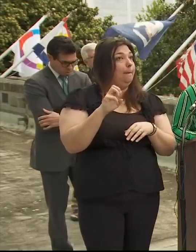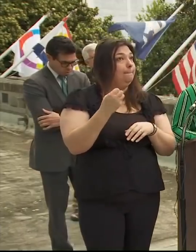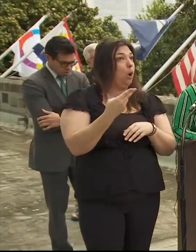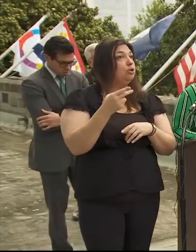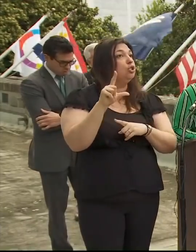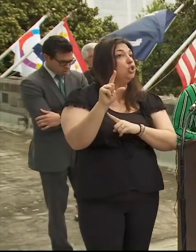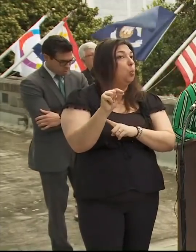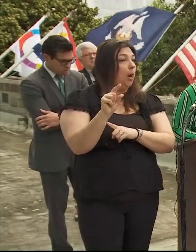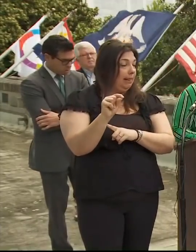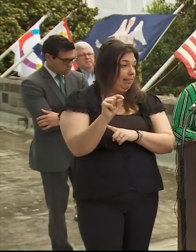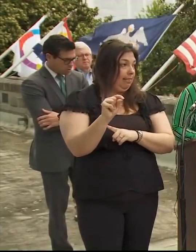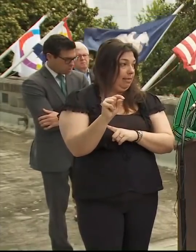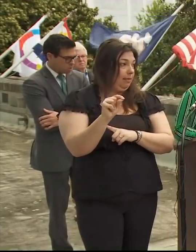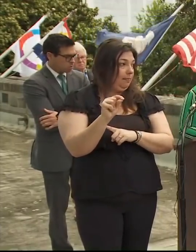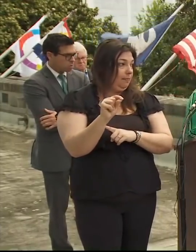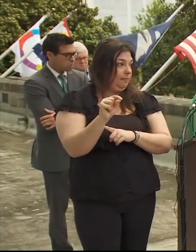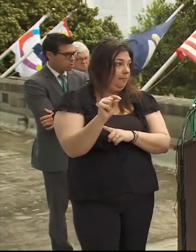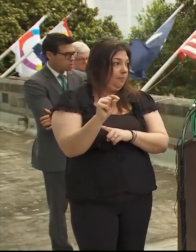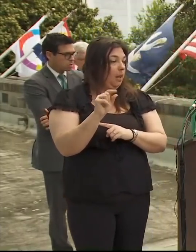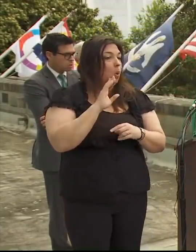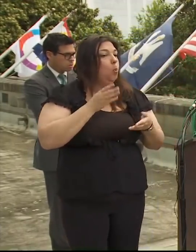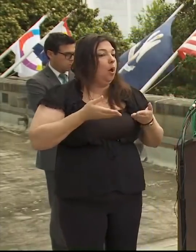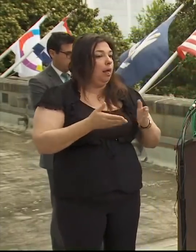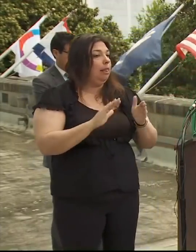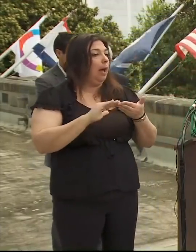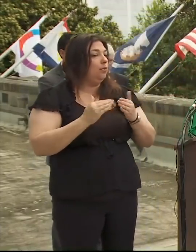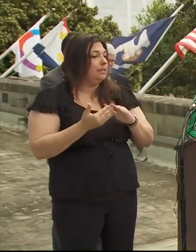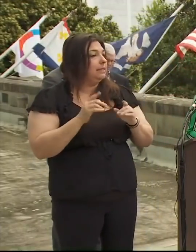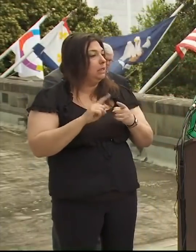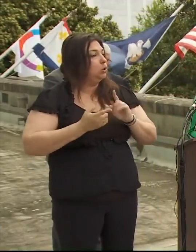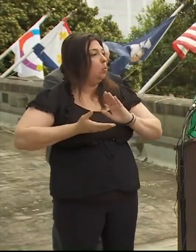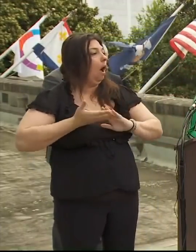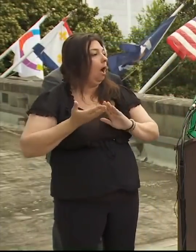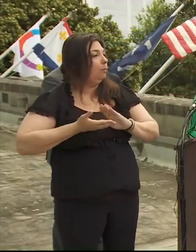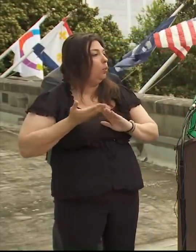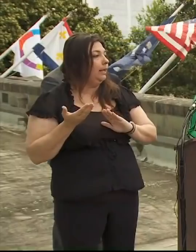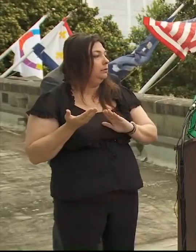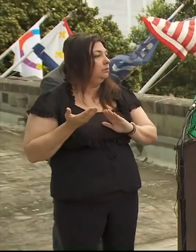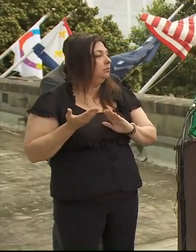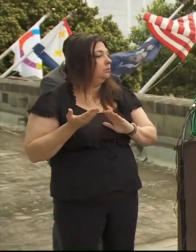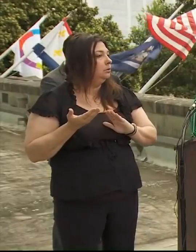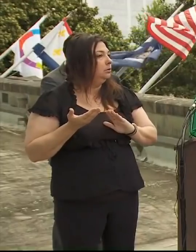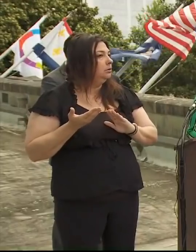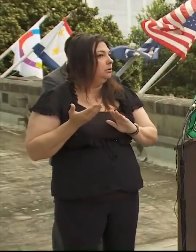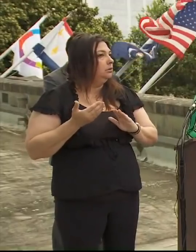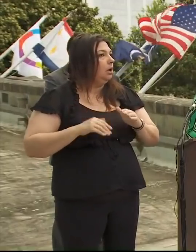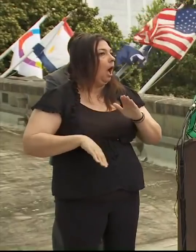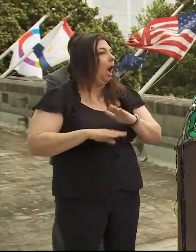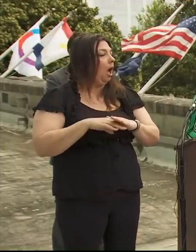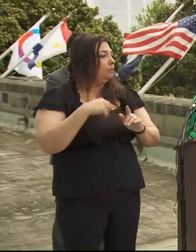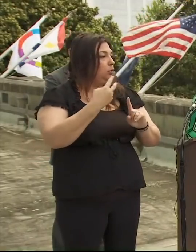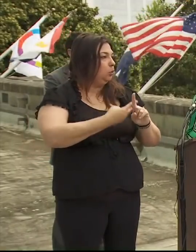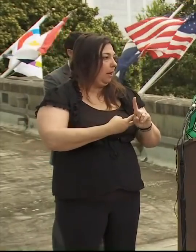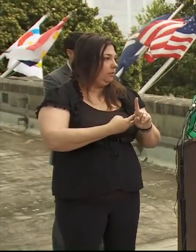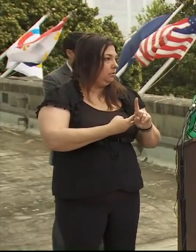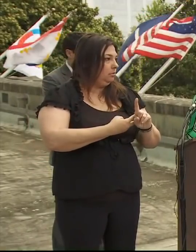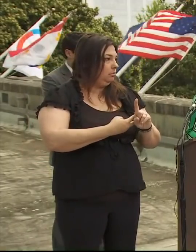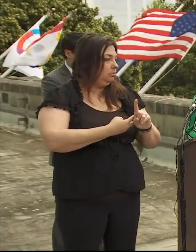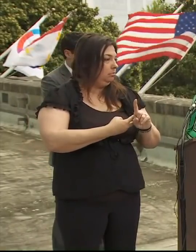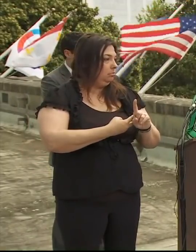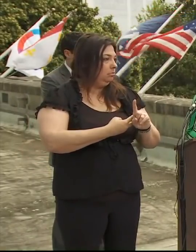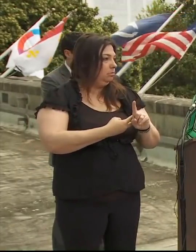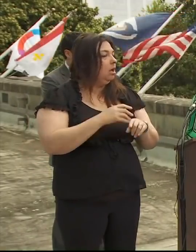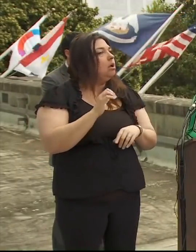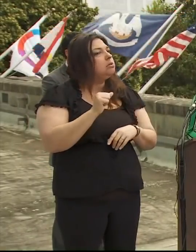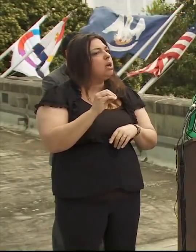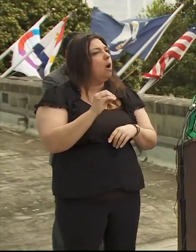of this month, that would allow the city to operate up to 2 months.